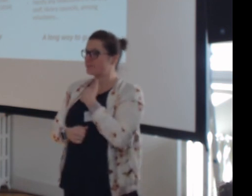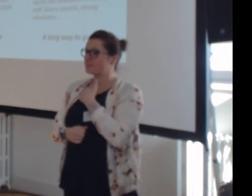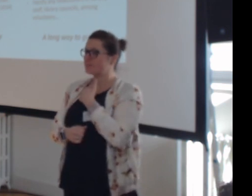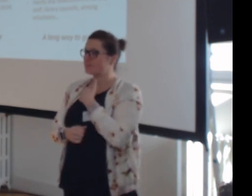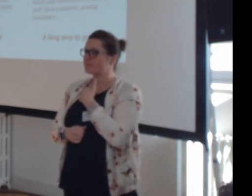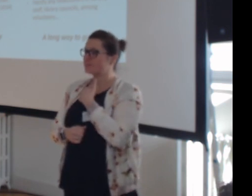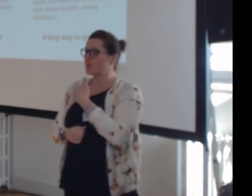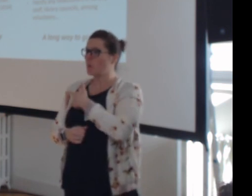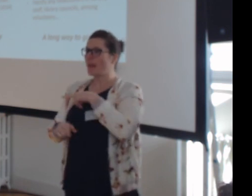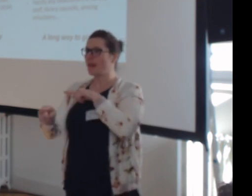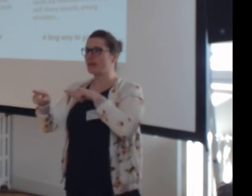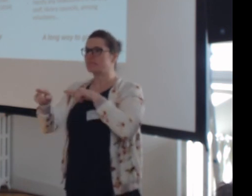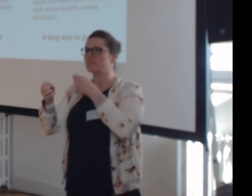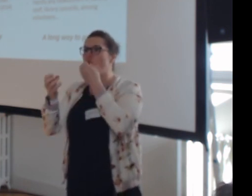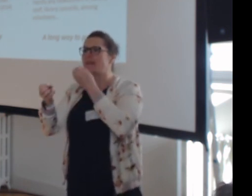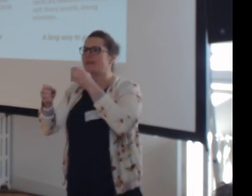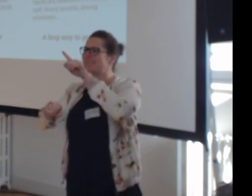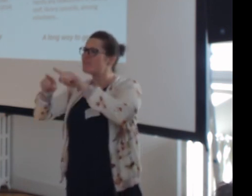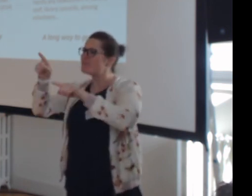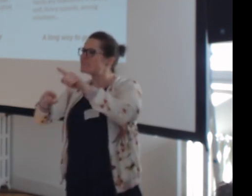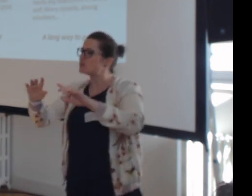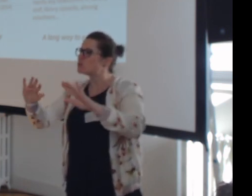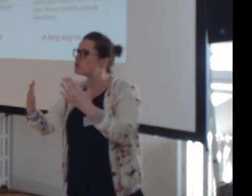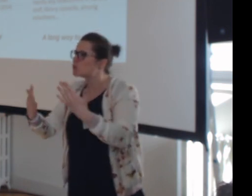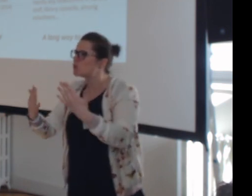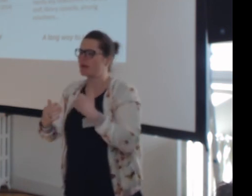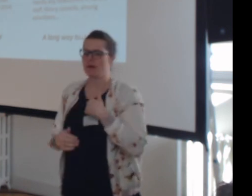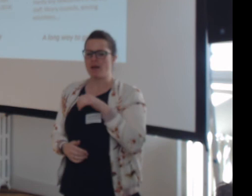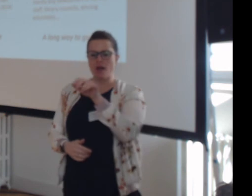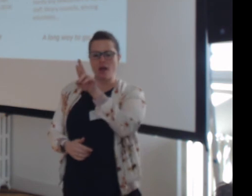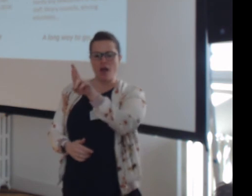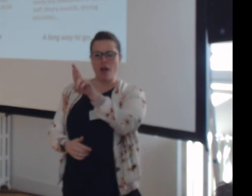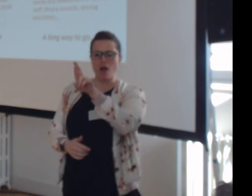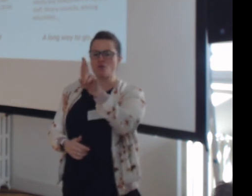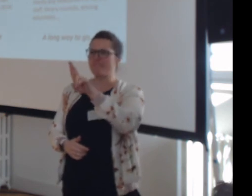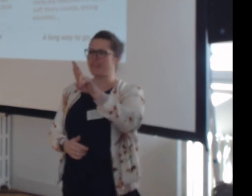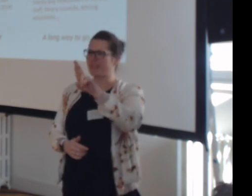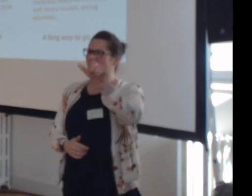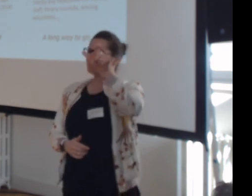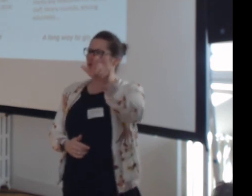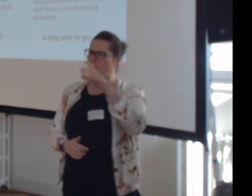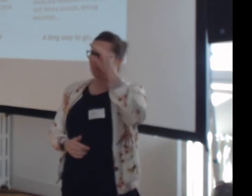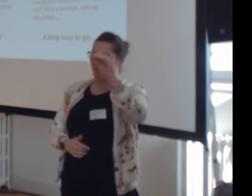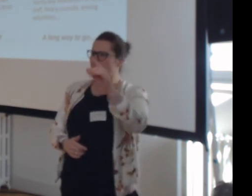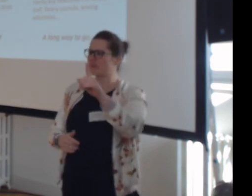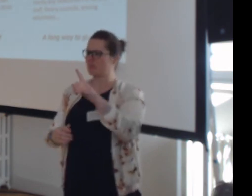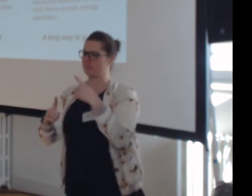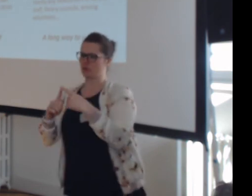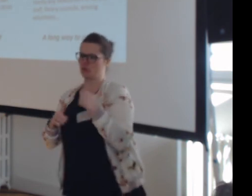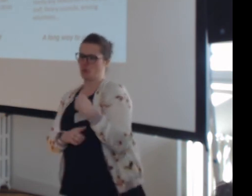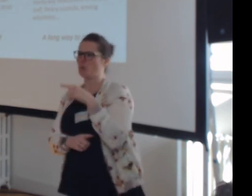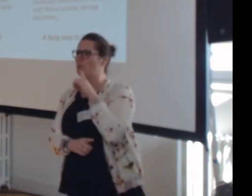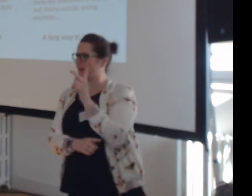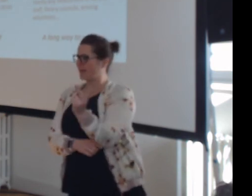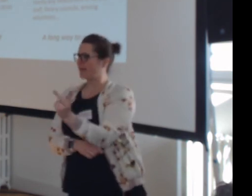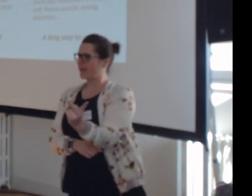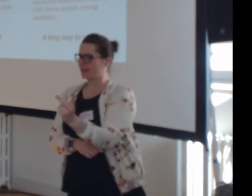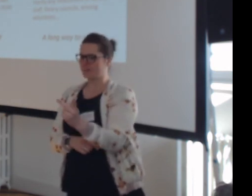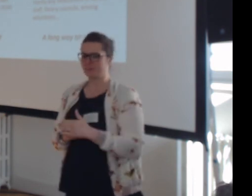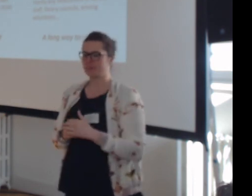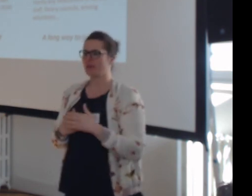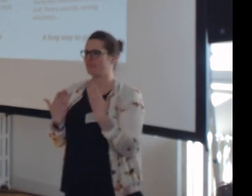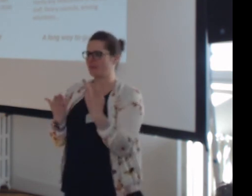what diversity is. Who are Rafiq and Issam? Well, actually, they are the symbol